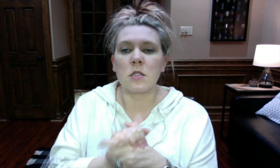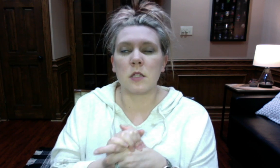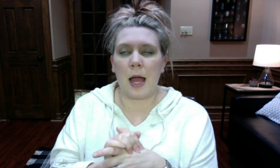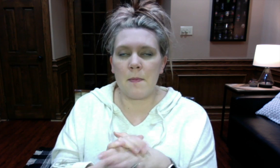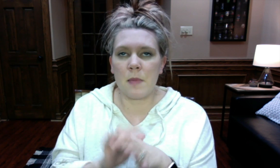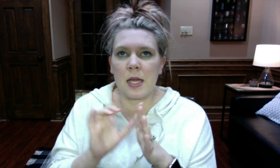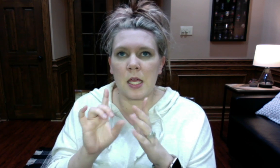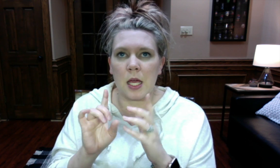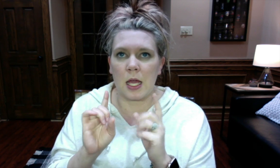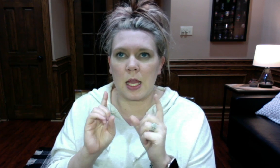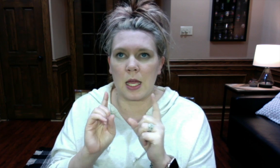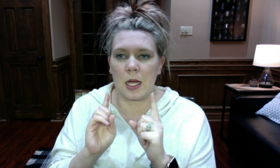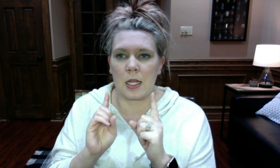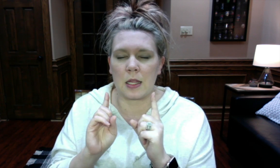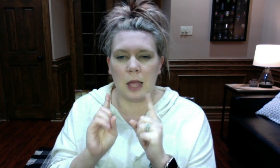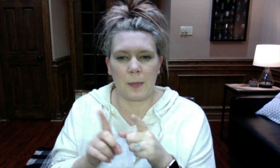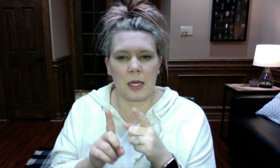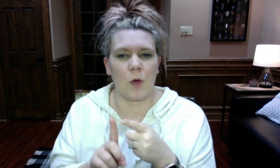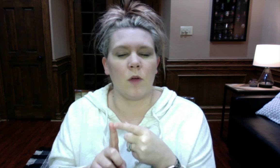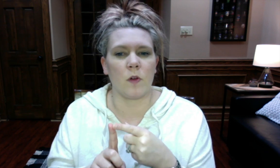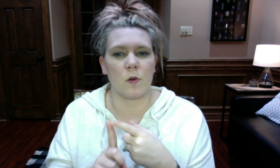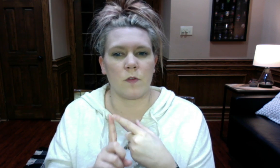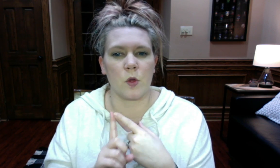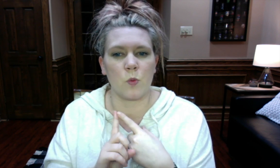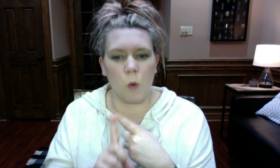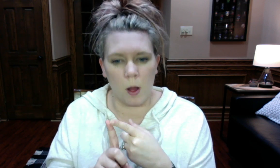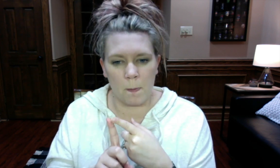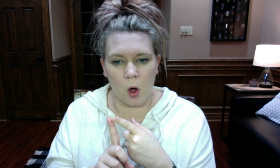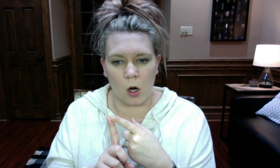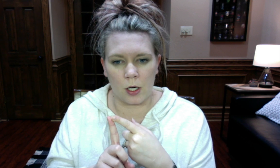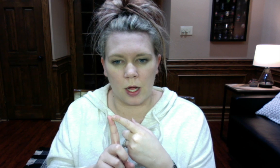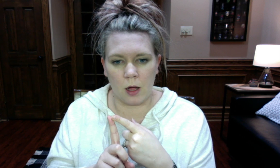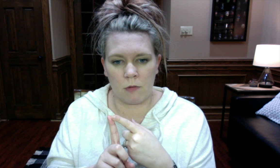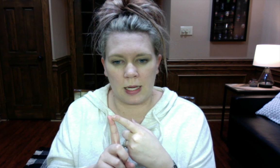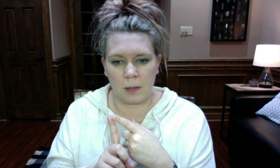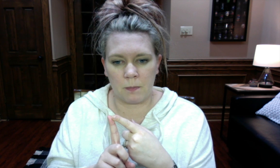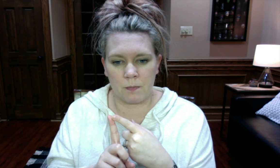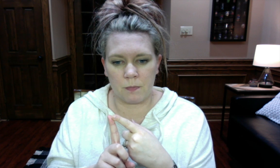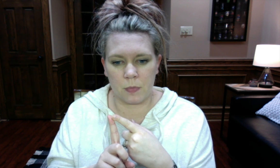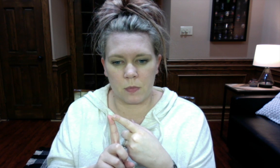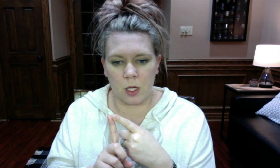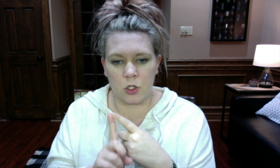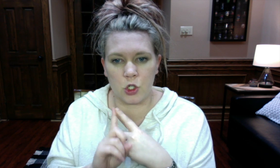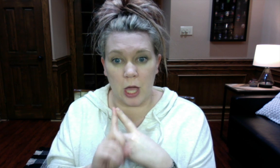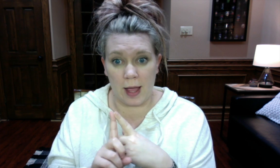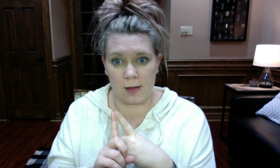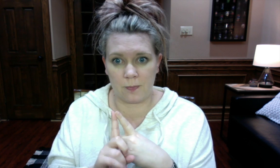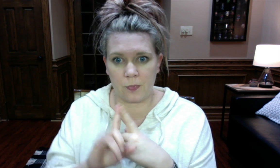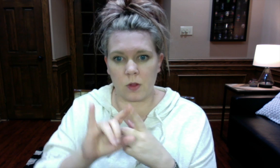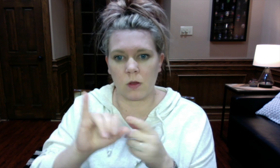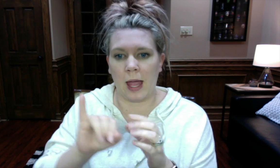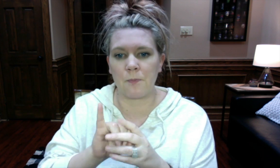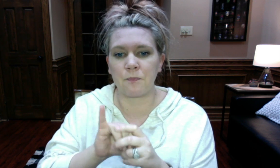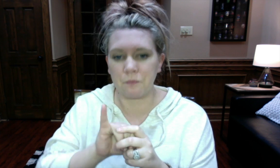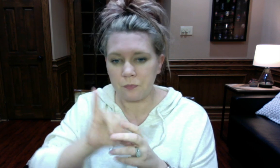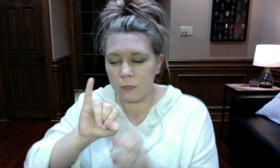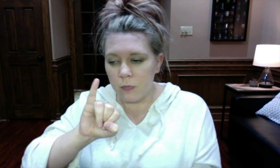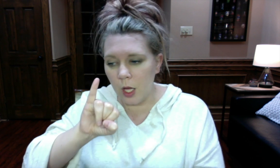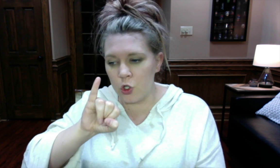Let me go over and review one part of J, okay? J,